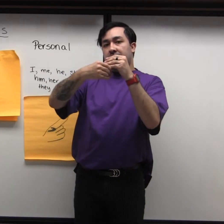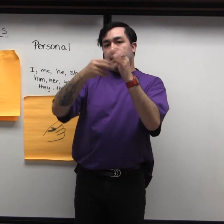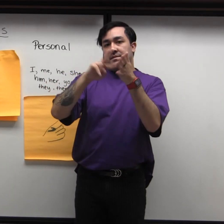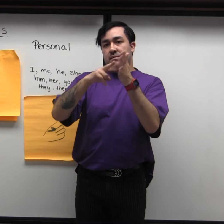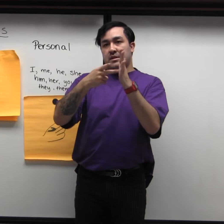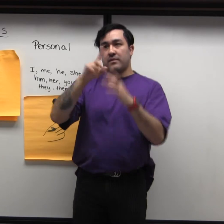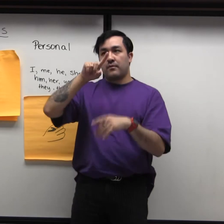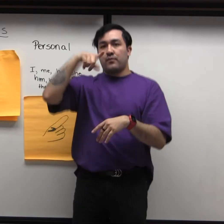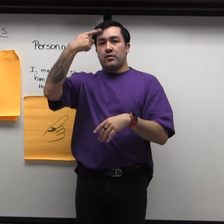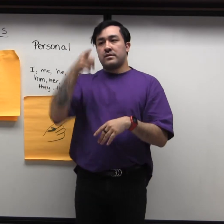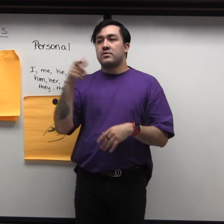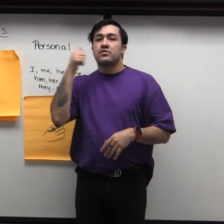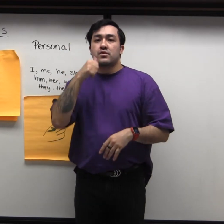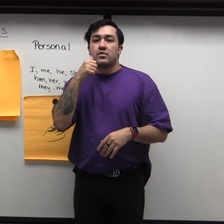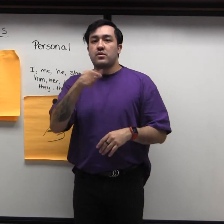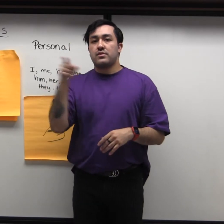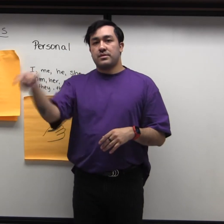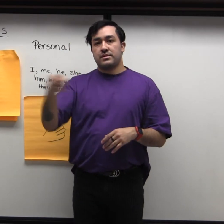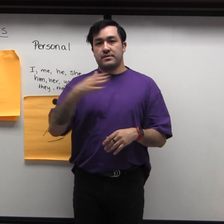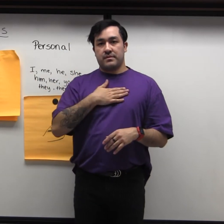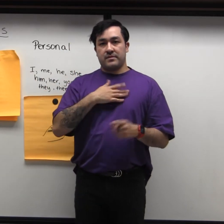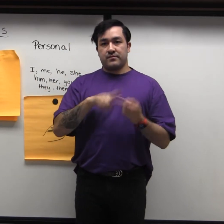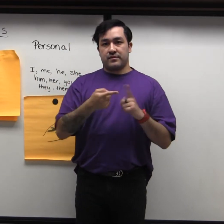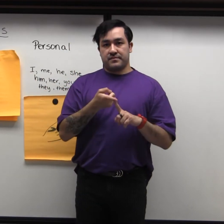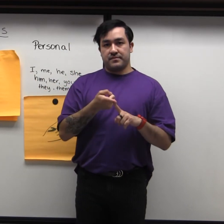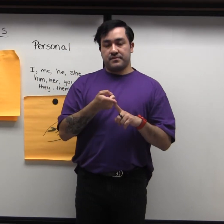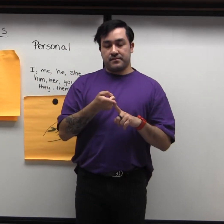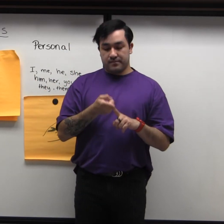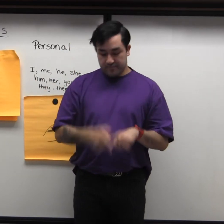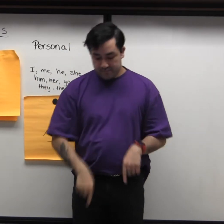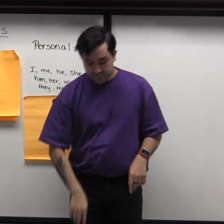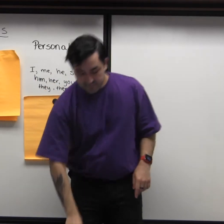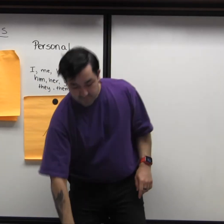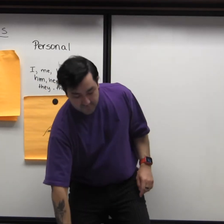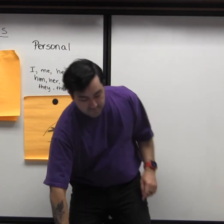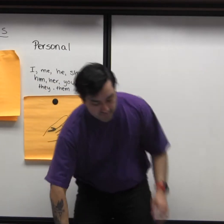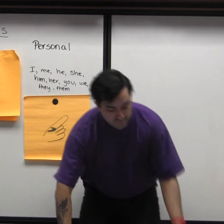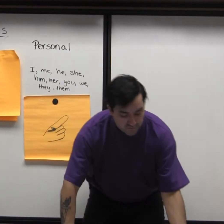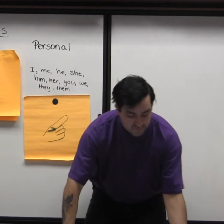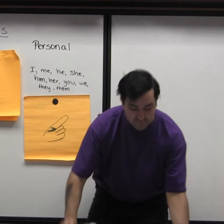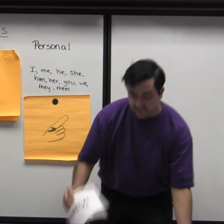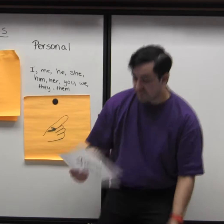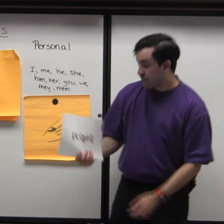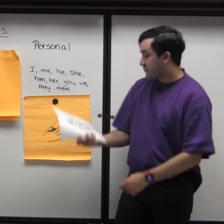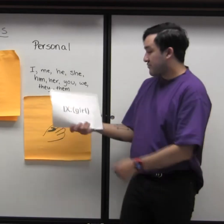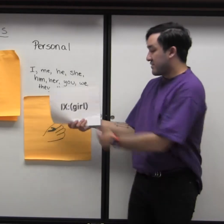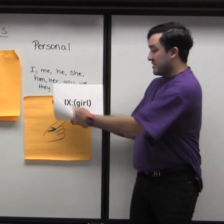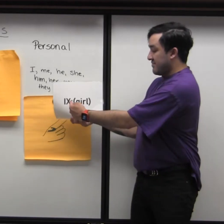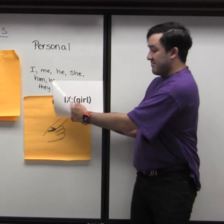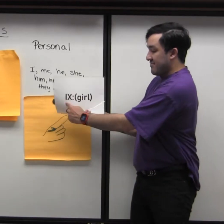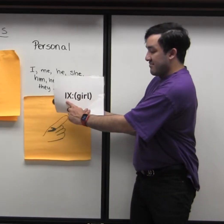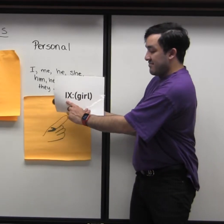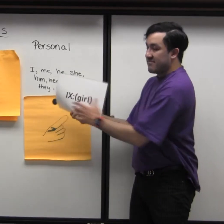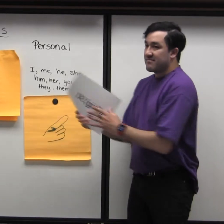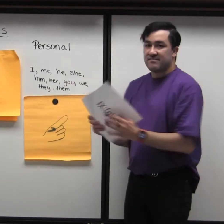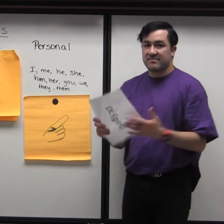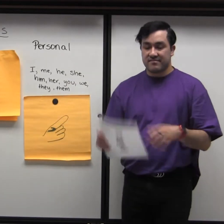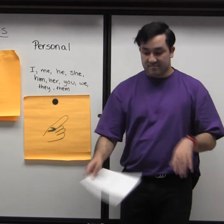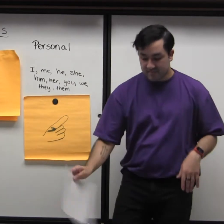You have to add that meaning first so we understand what pronoun to apply. So again, the